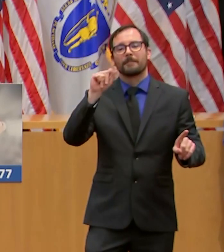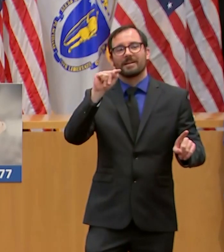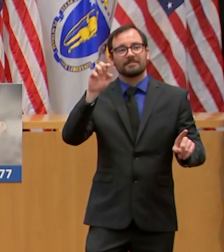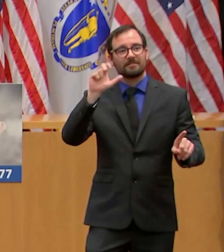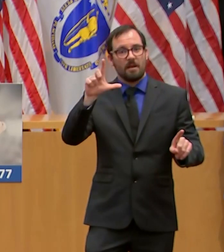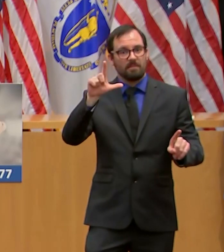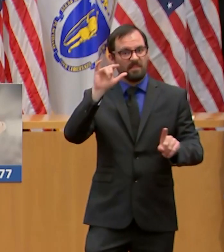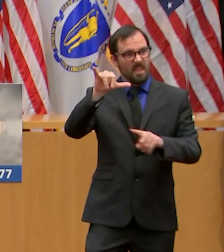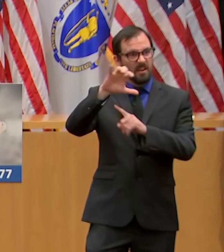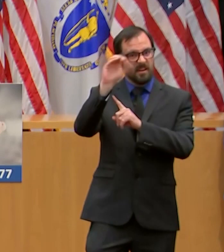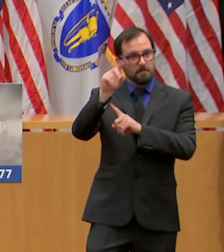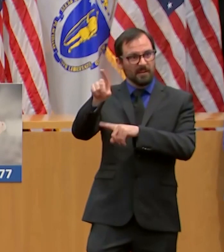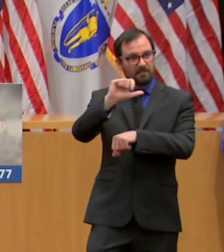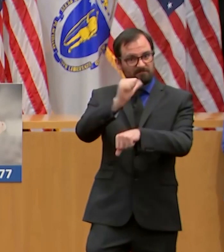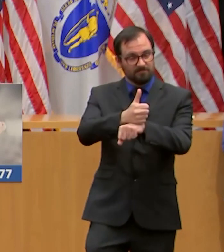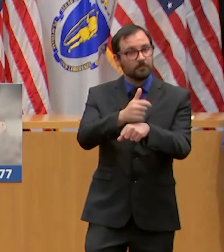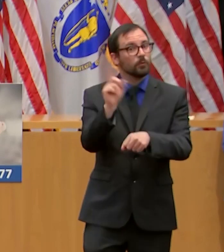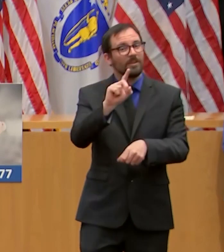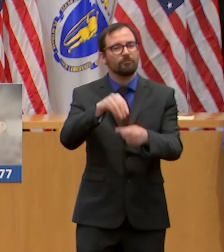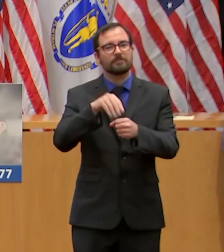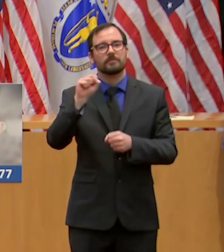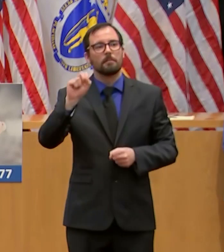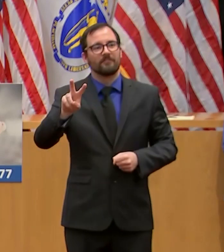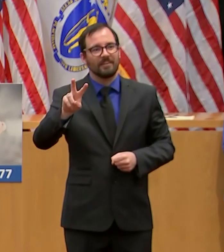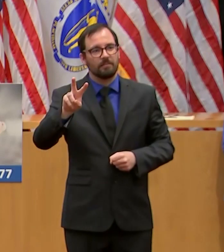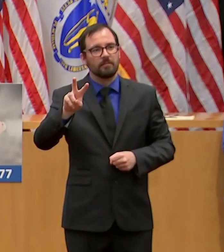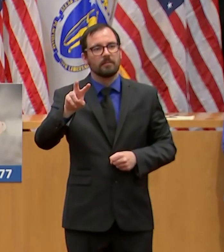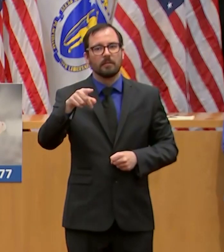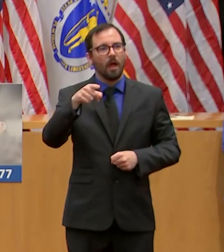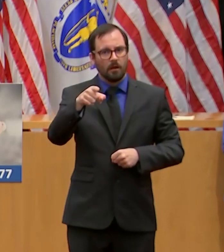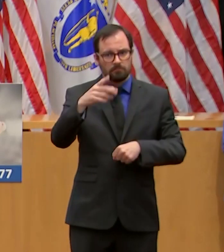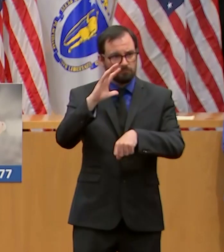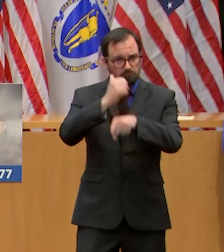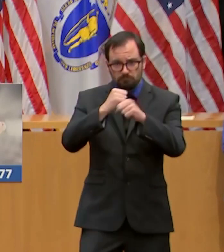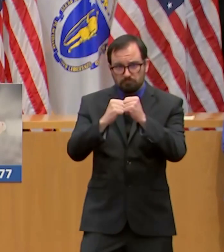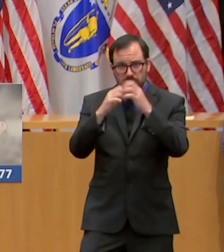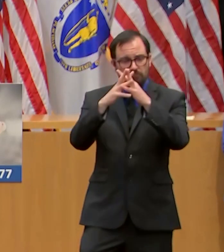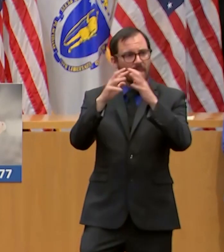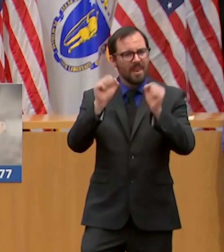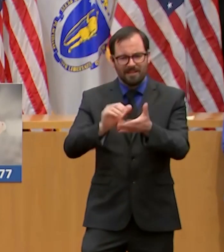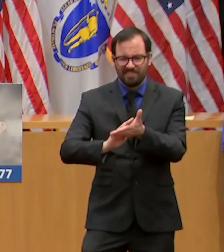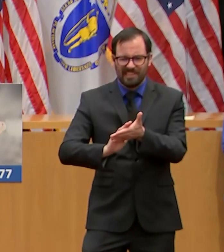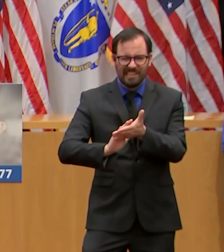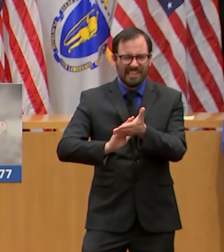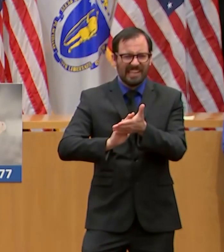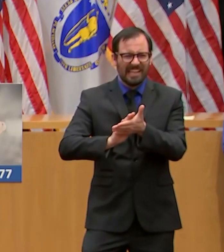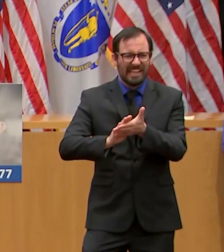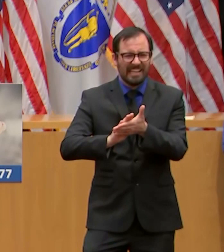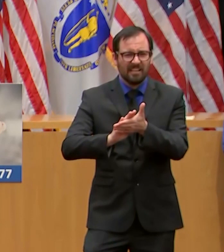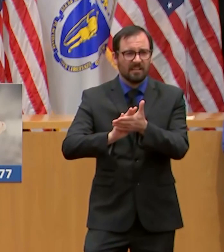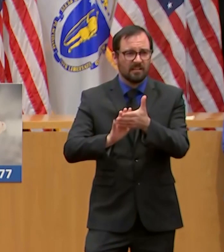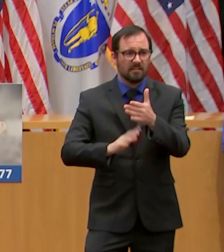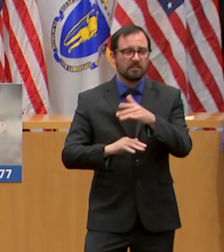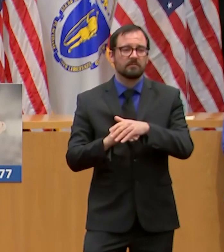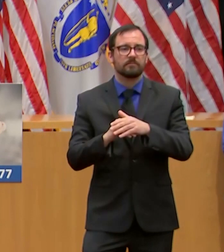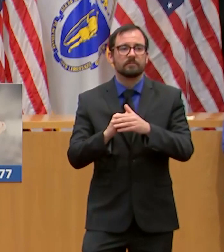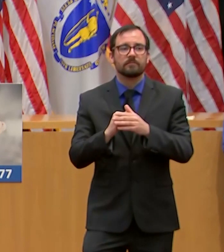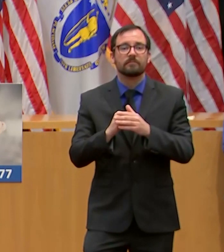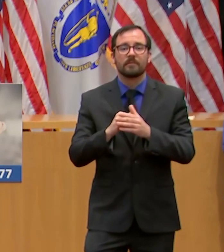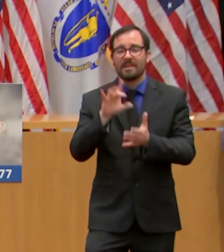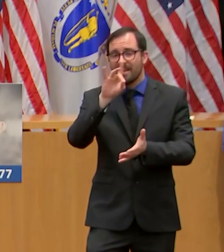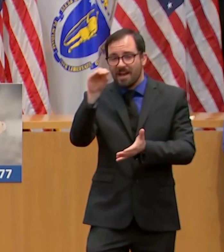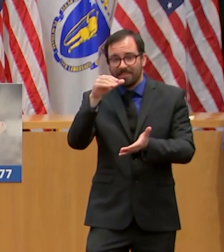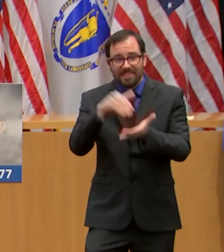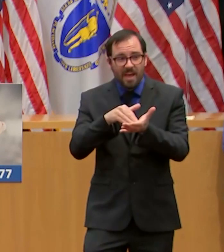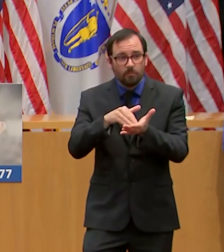care decontamination system will be able to sterilize 80,095 masks a day, which